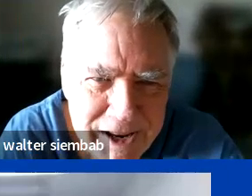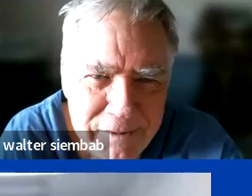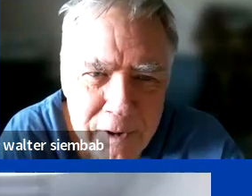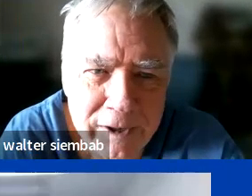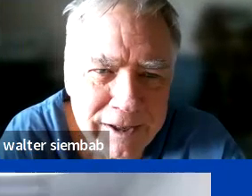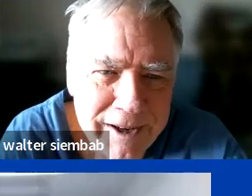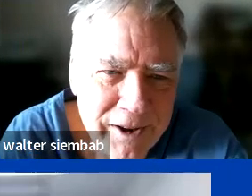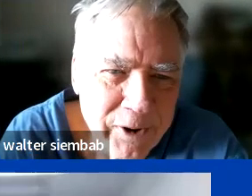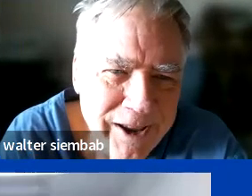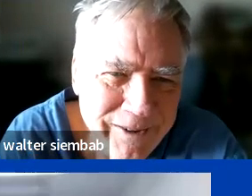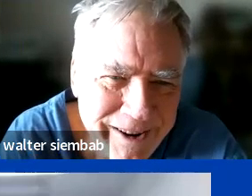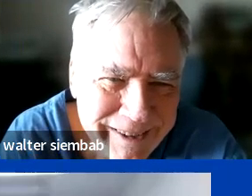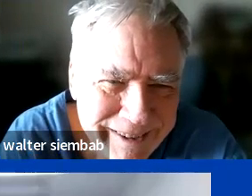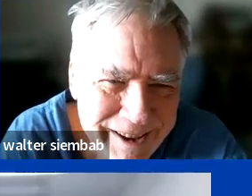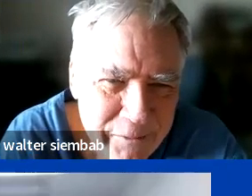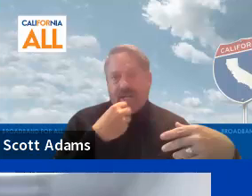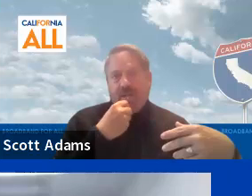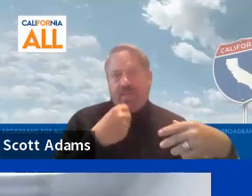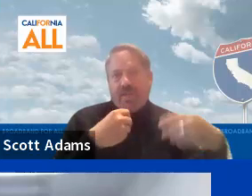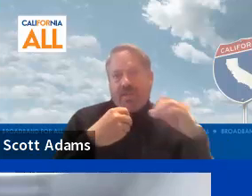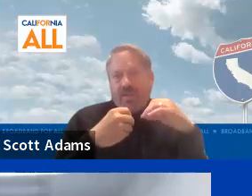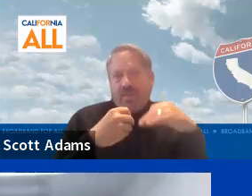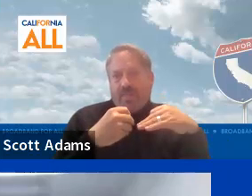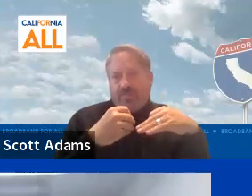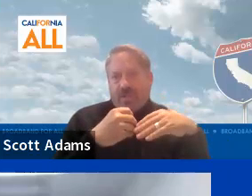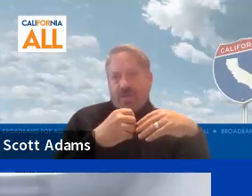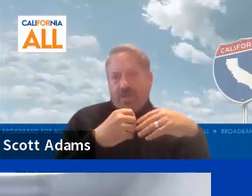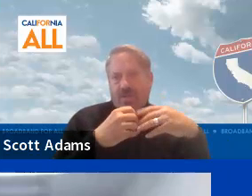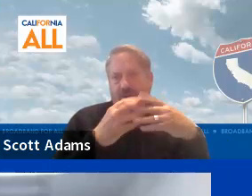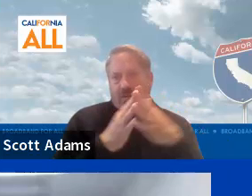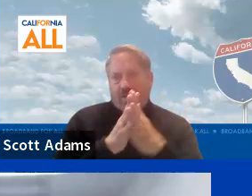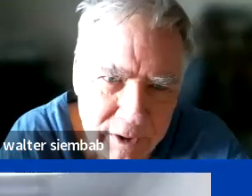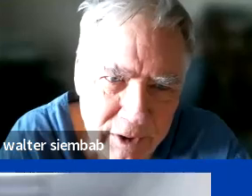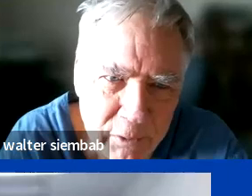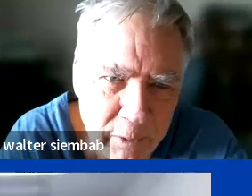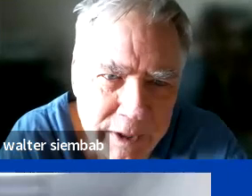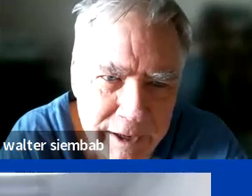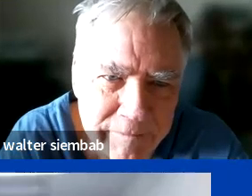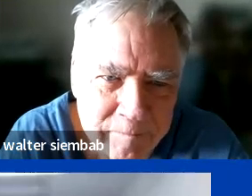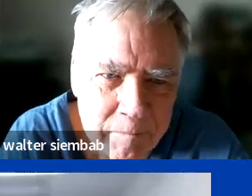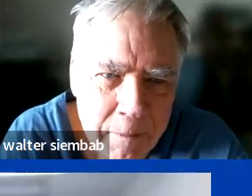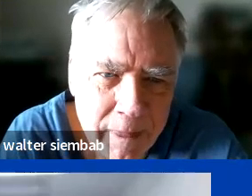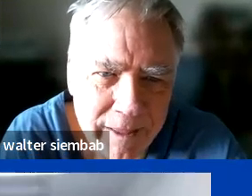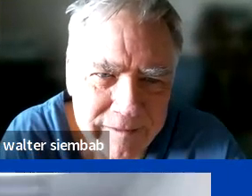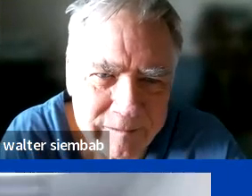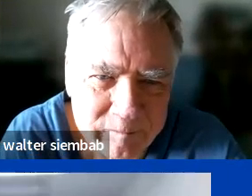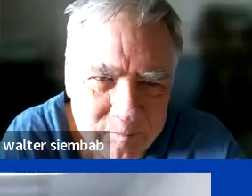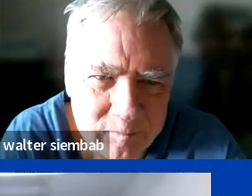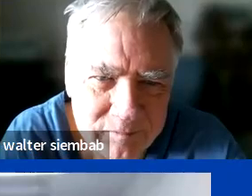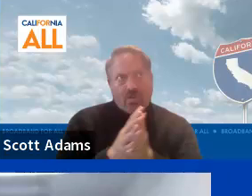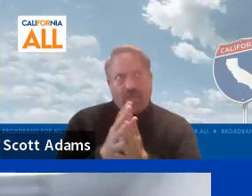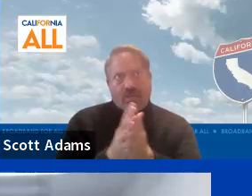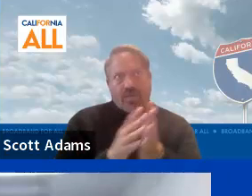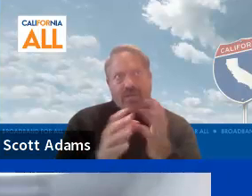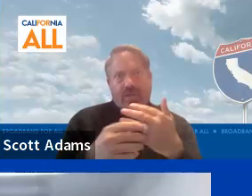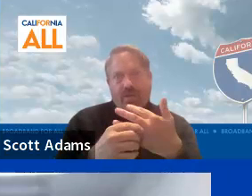the state funnel. Got it. We want to see what you got, and we want to have what we got, and we'll share with you what we got. Got it.